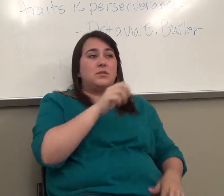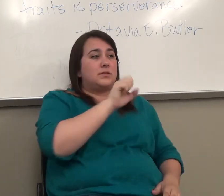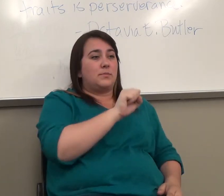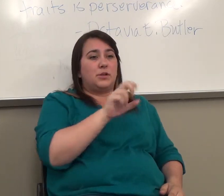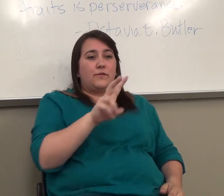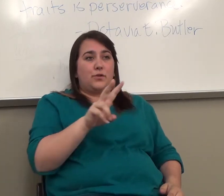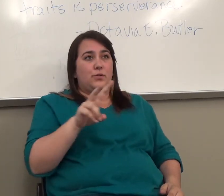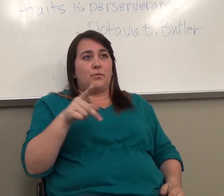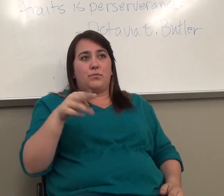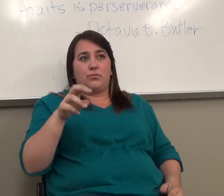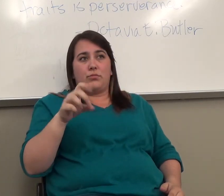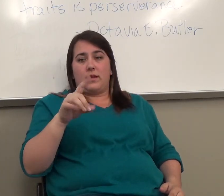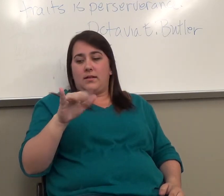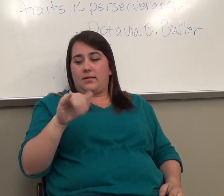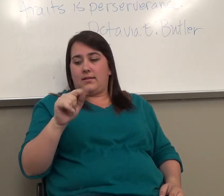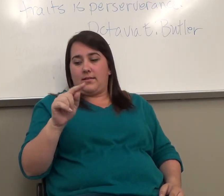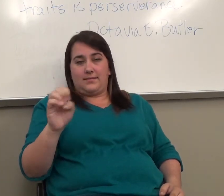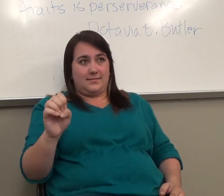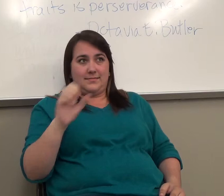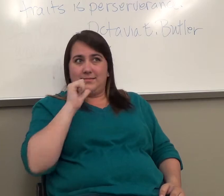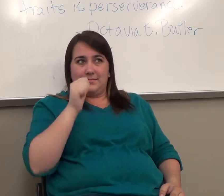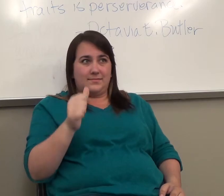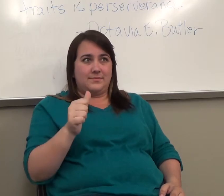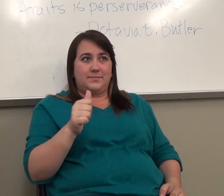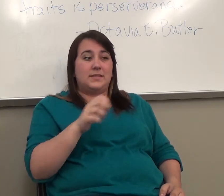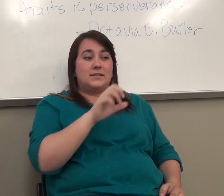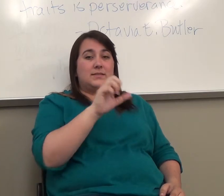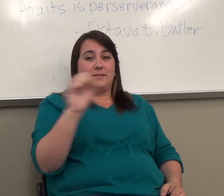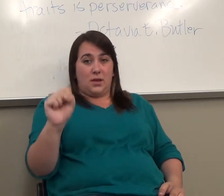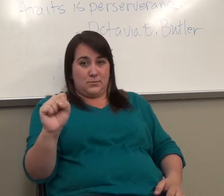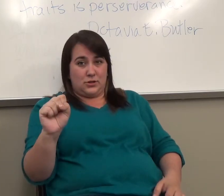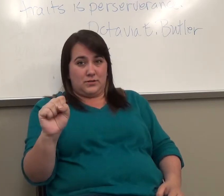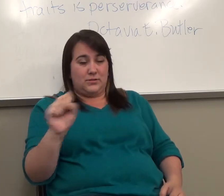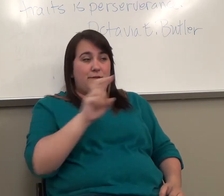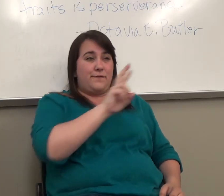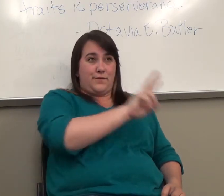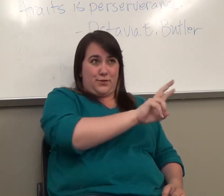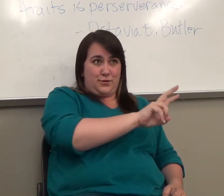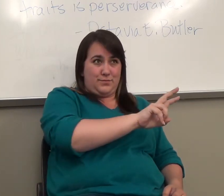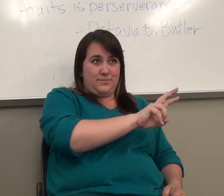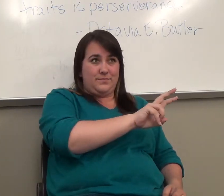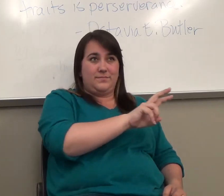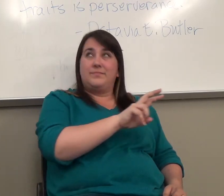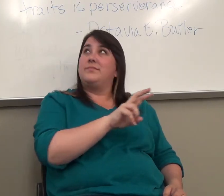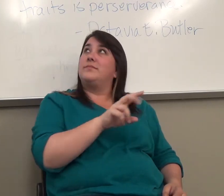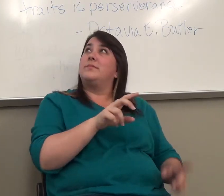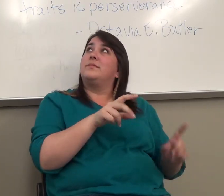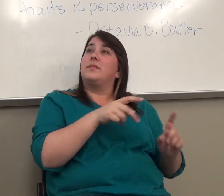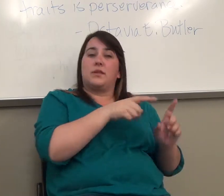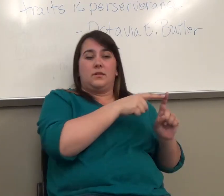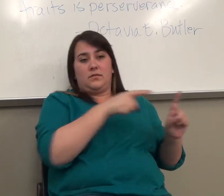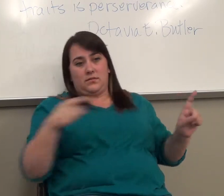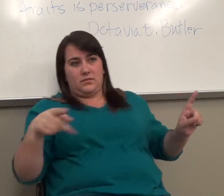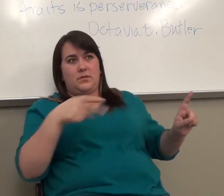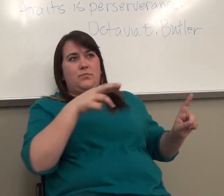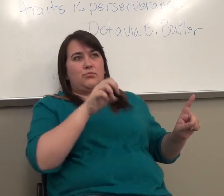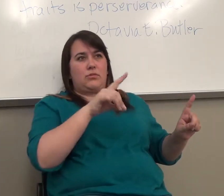predicate. This is the subject. So the printer and scanner are compound subjects, so what does this have to